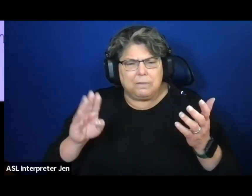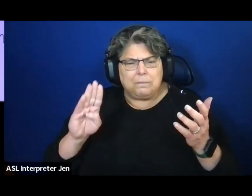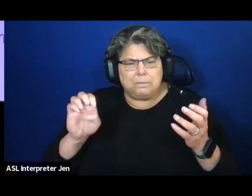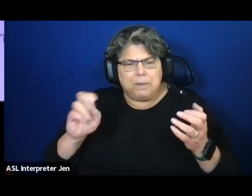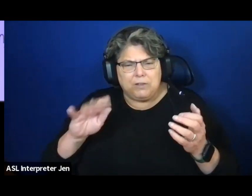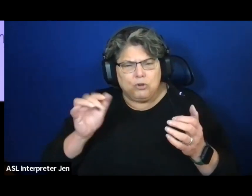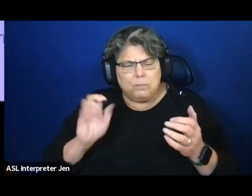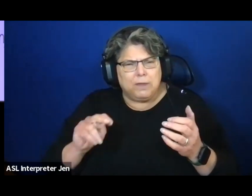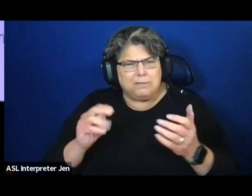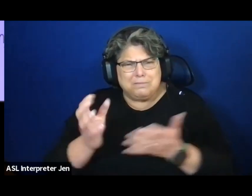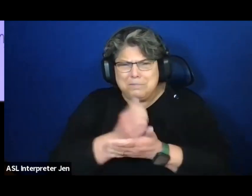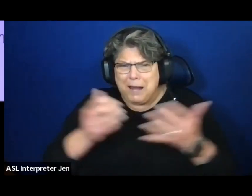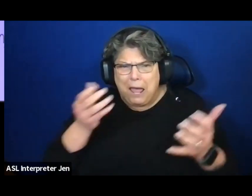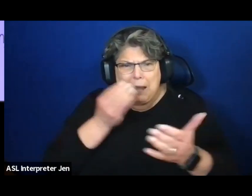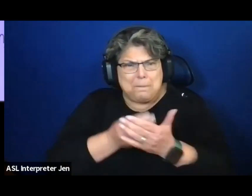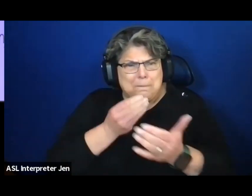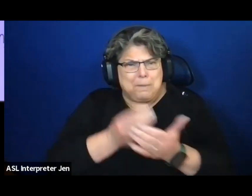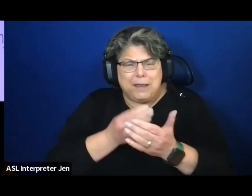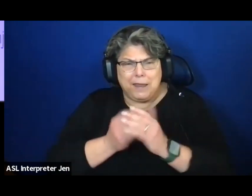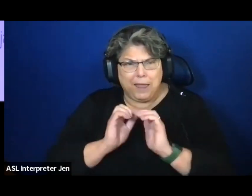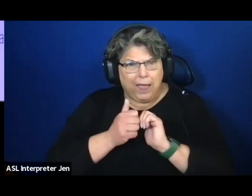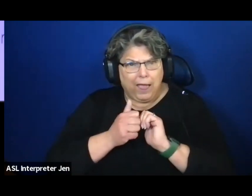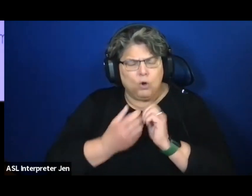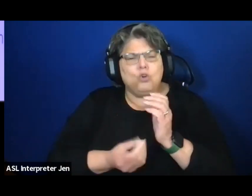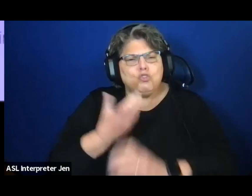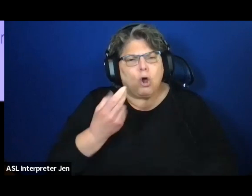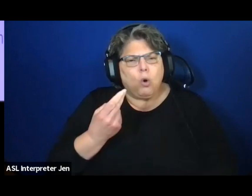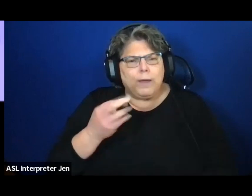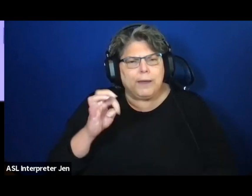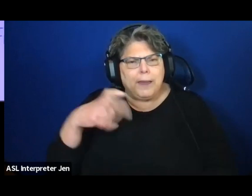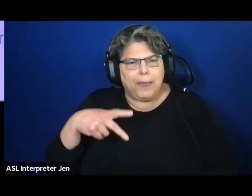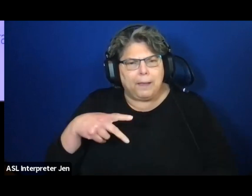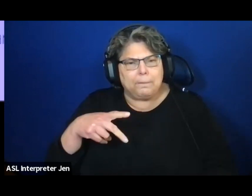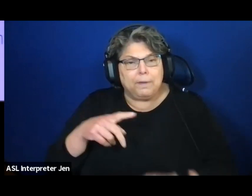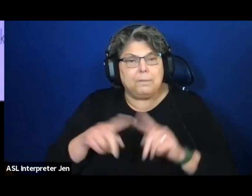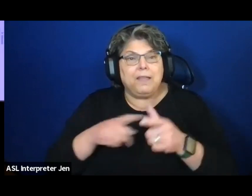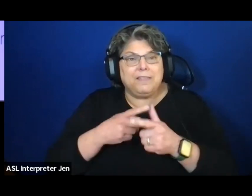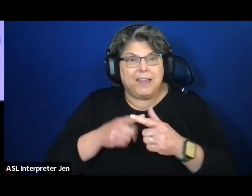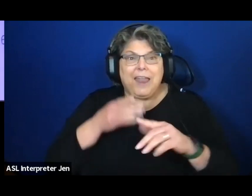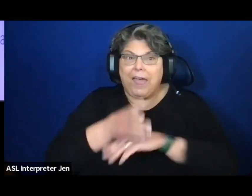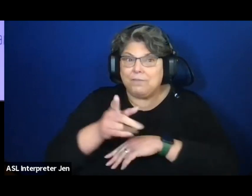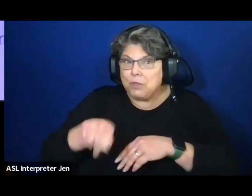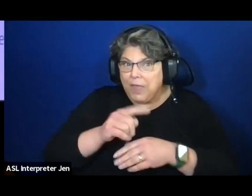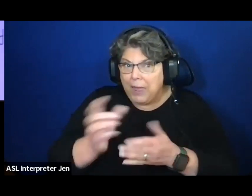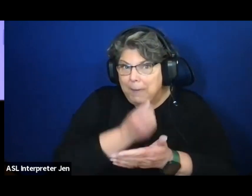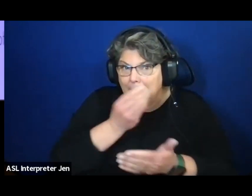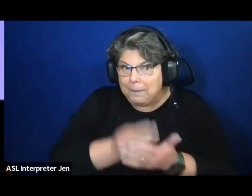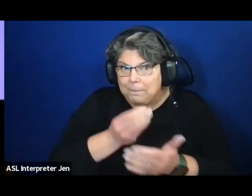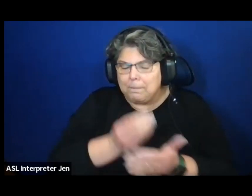what? Hemp. And then hemp became illegal after they made money.